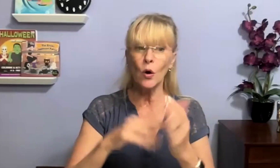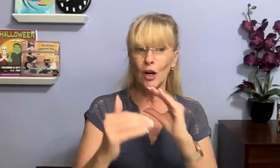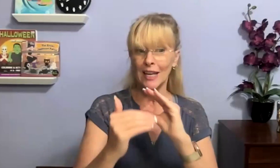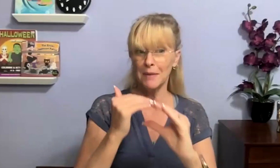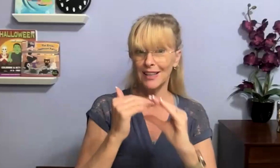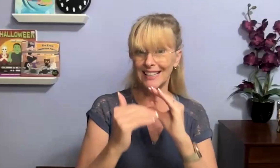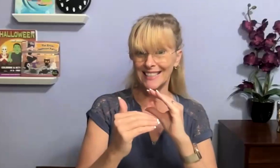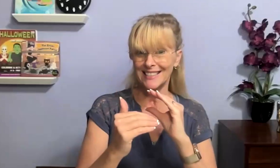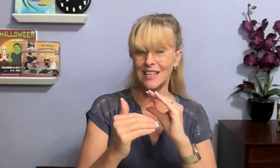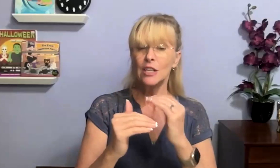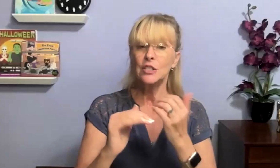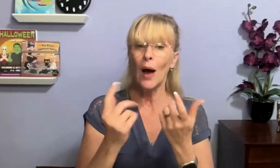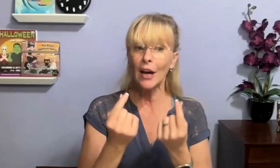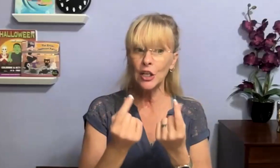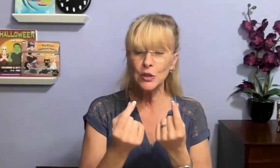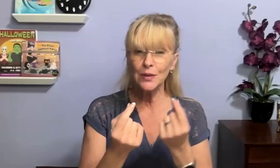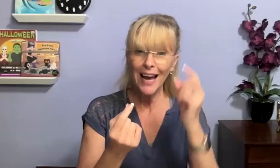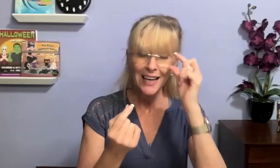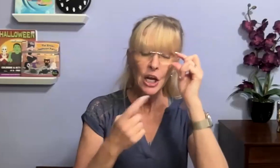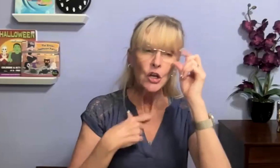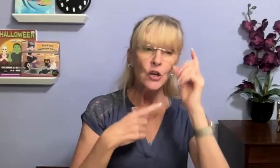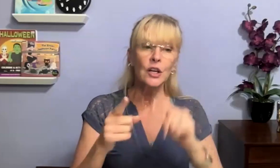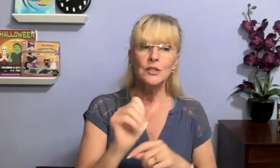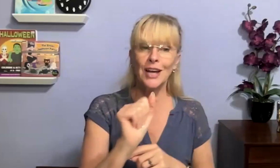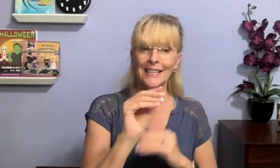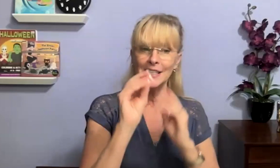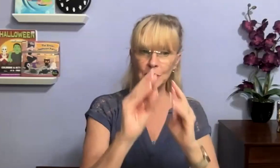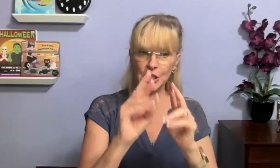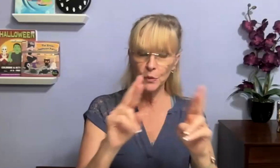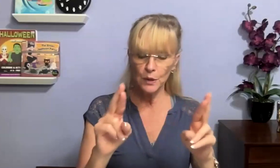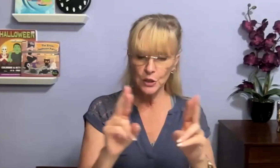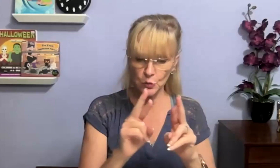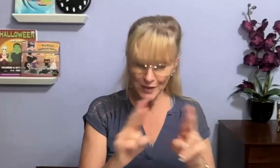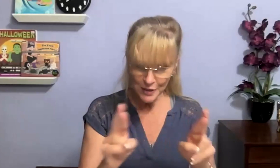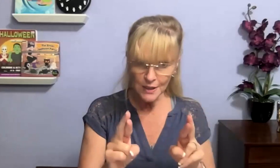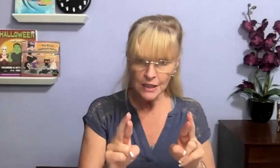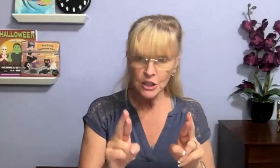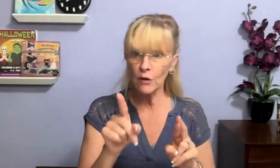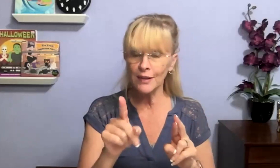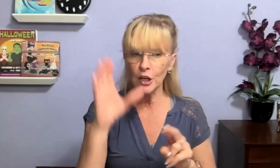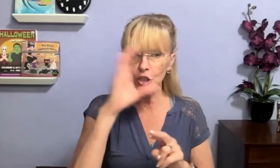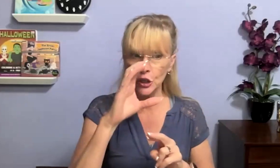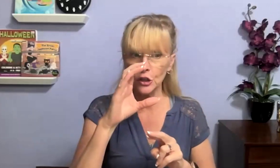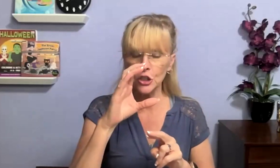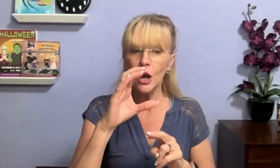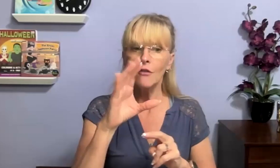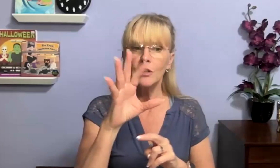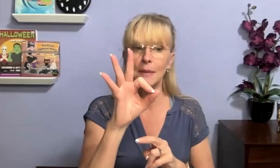our email list. So how do you do that? You're going to go to ASL Teaching Resources, go over there, search for